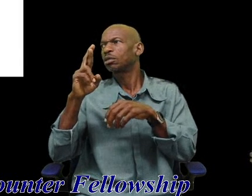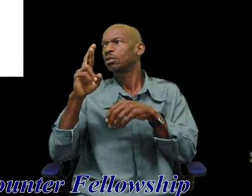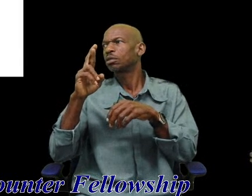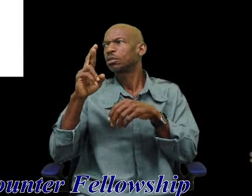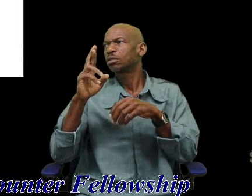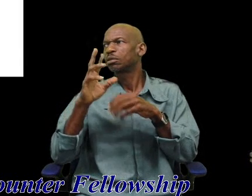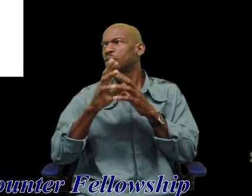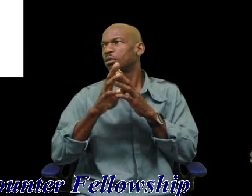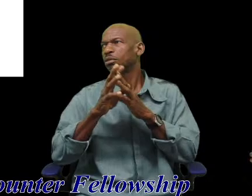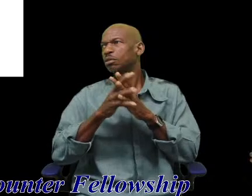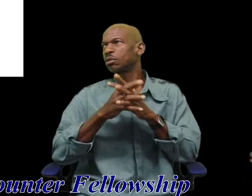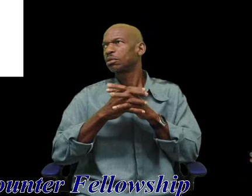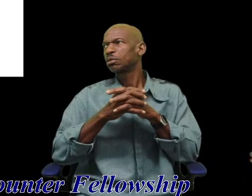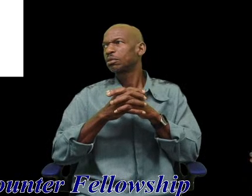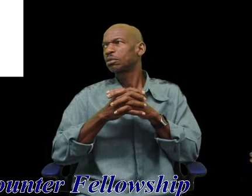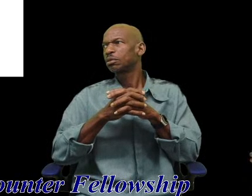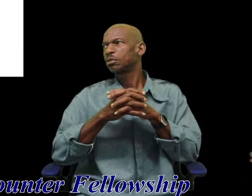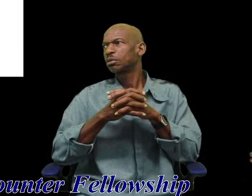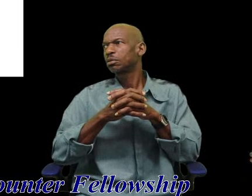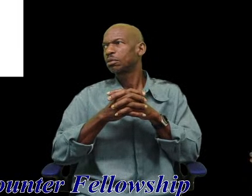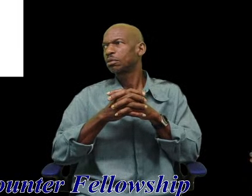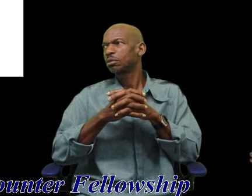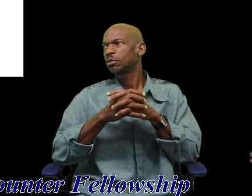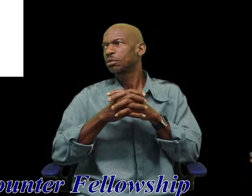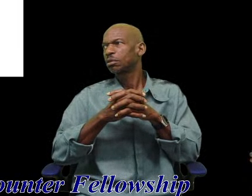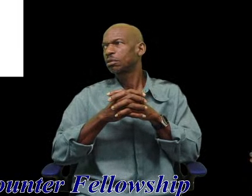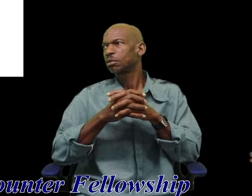Oh, stop. Thank you.